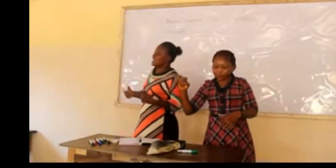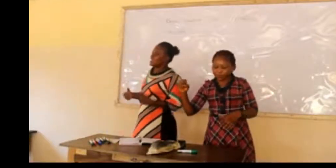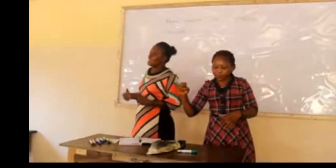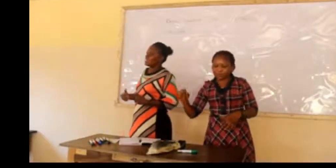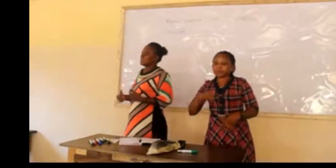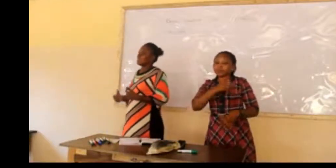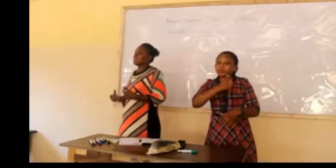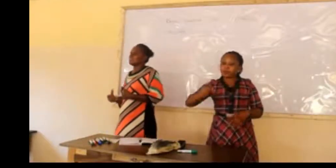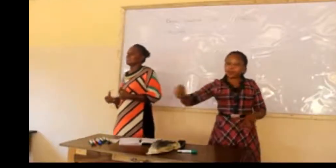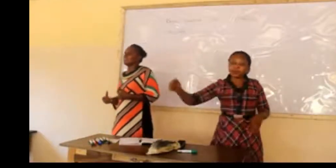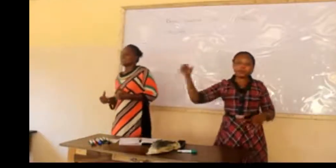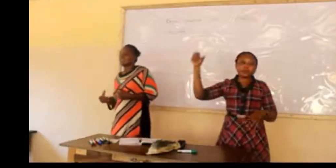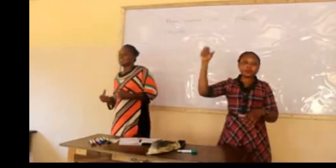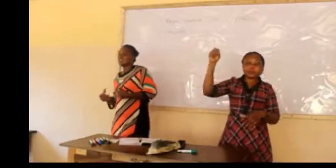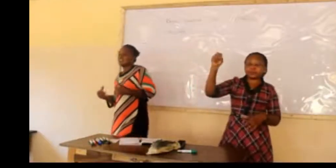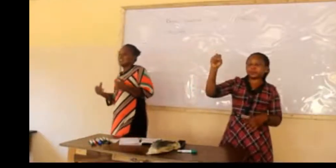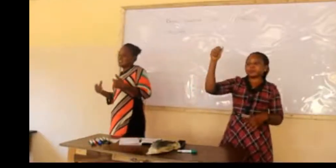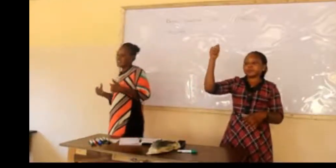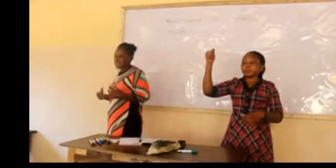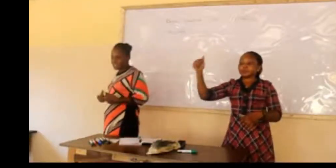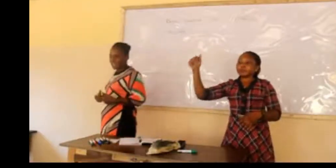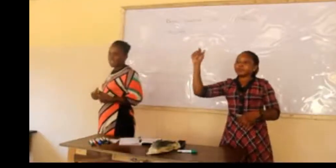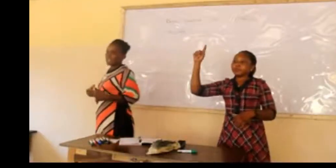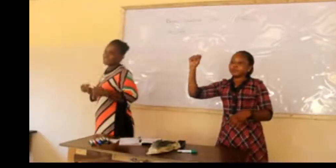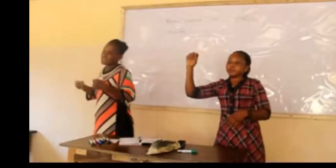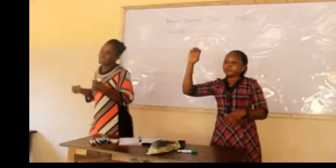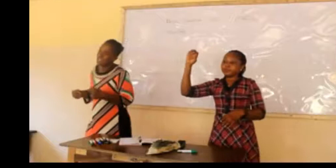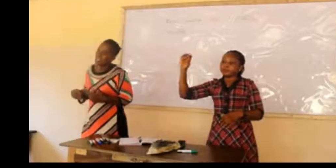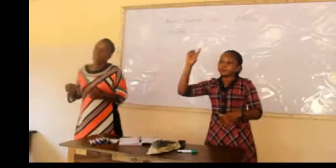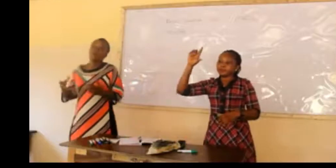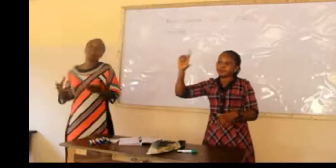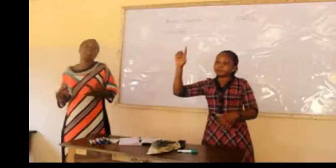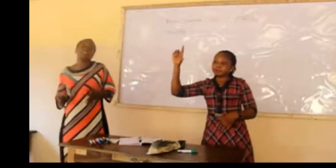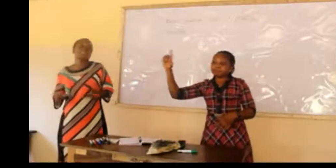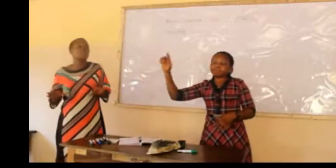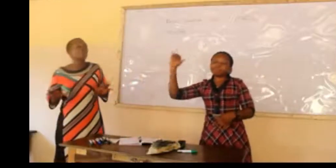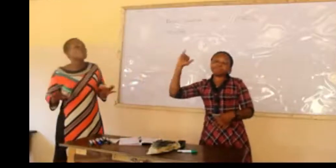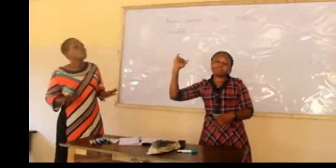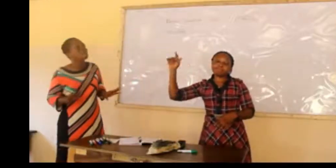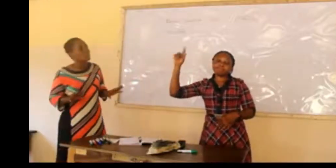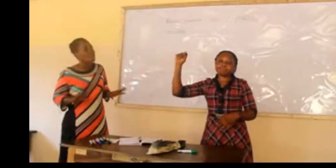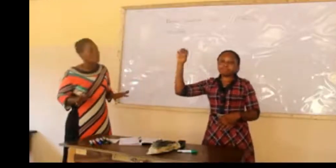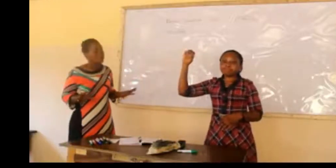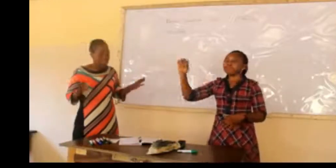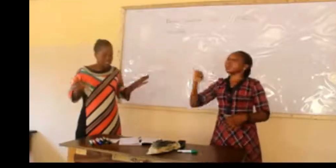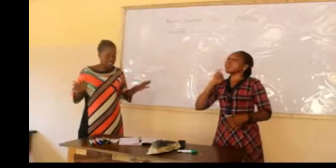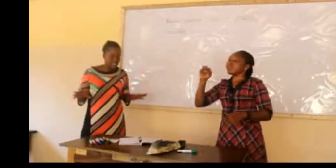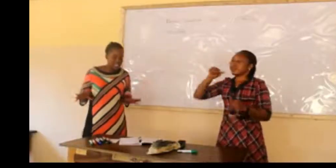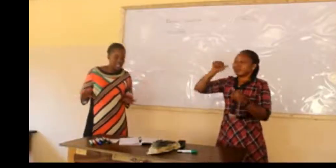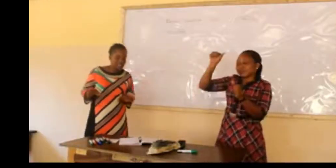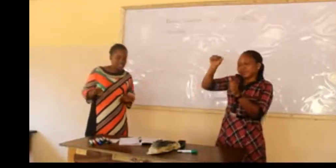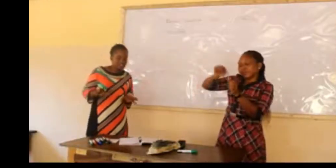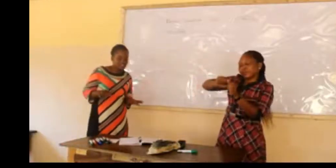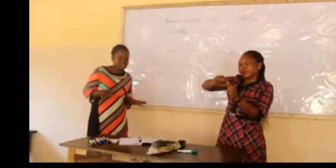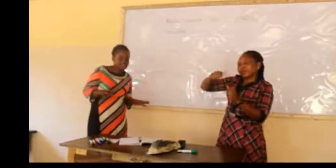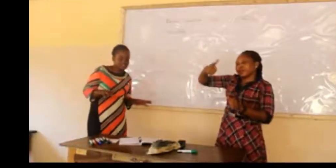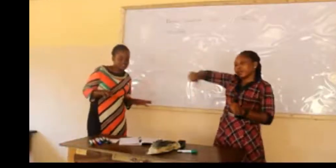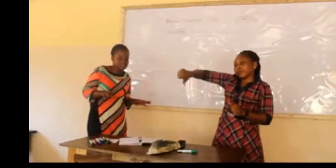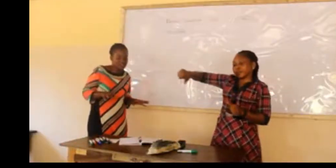around the earth. A satellite is any object that moves around the